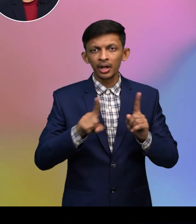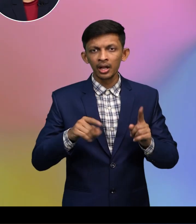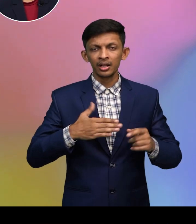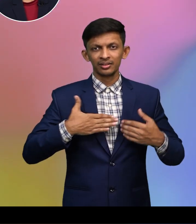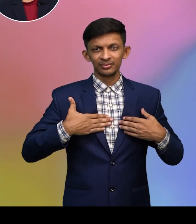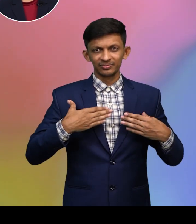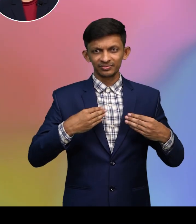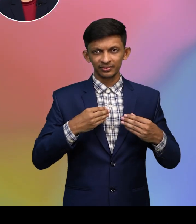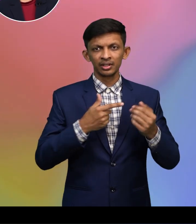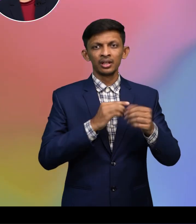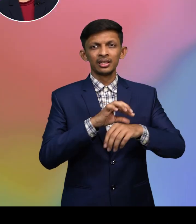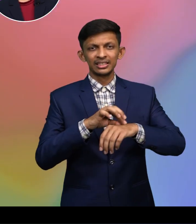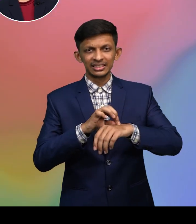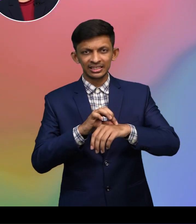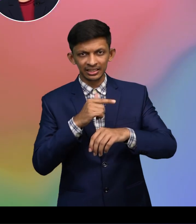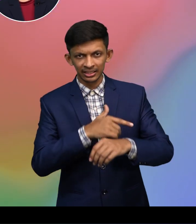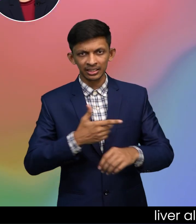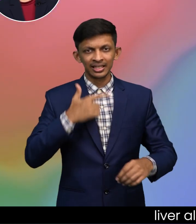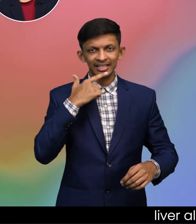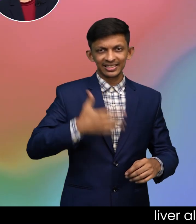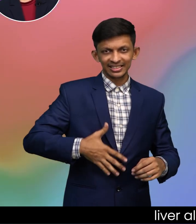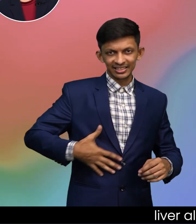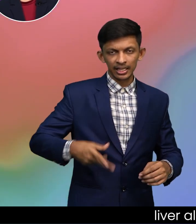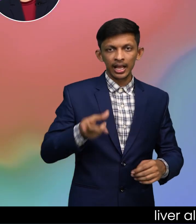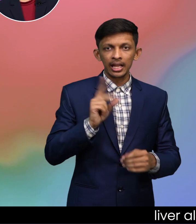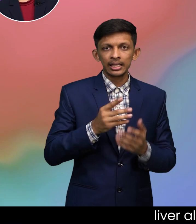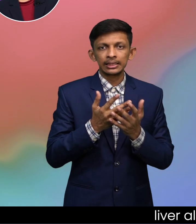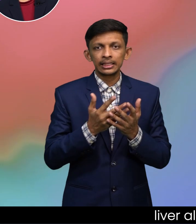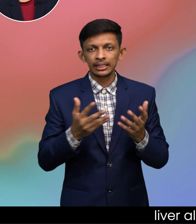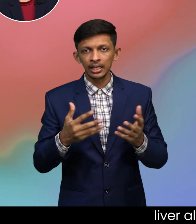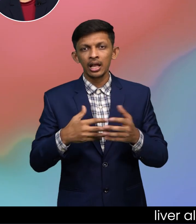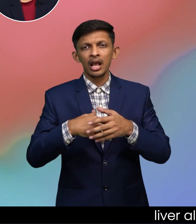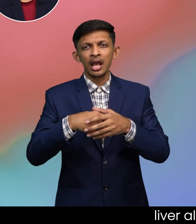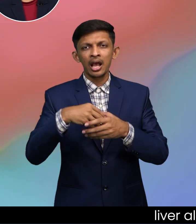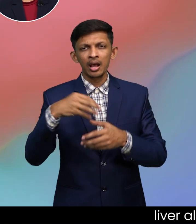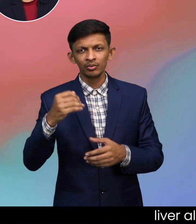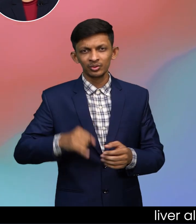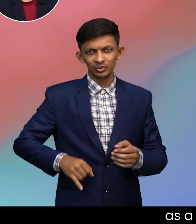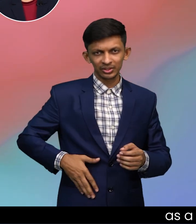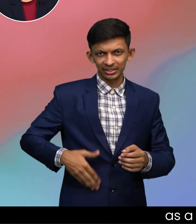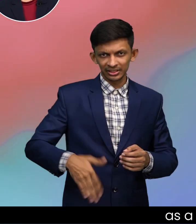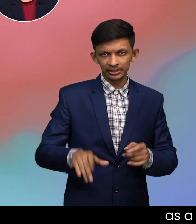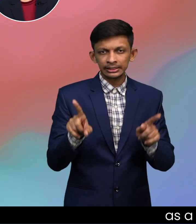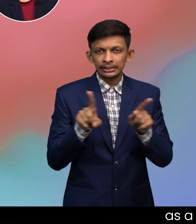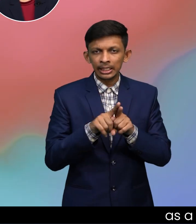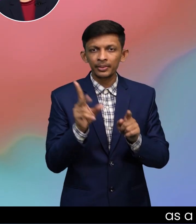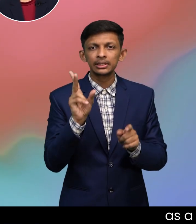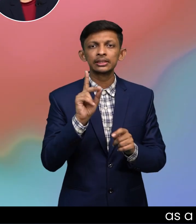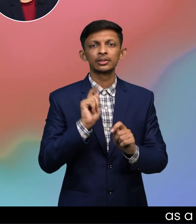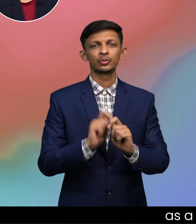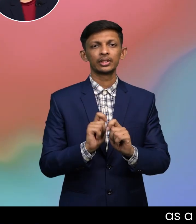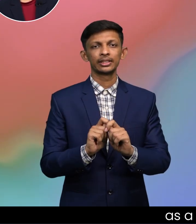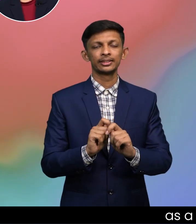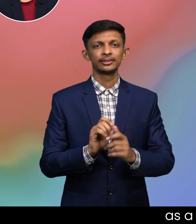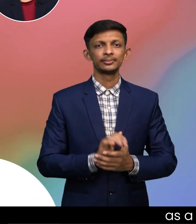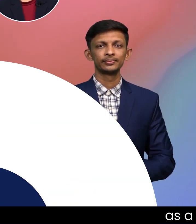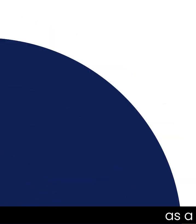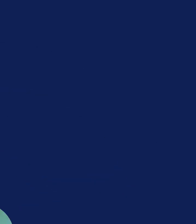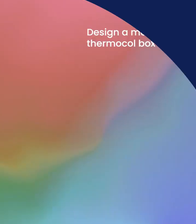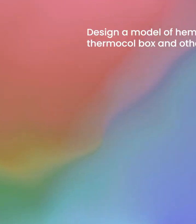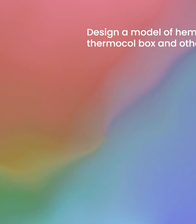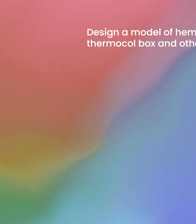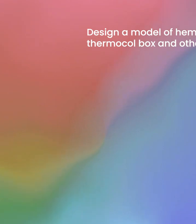an artificial kidney which filters the blood to remove the metabolic wastes outside the